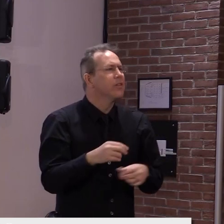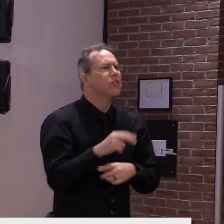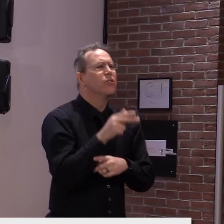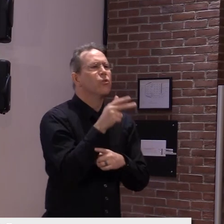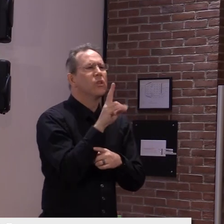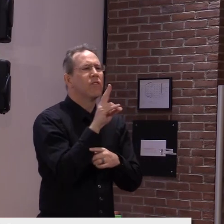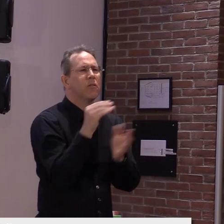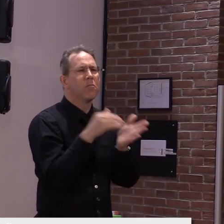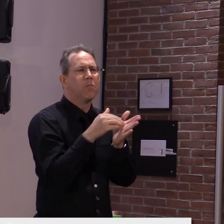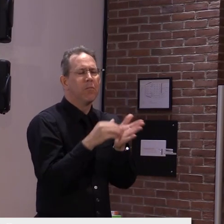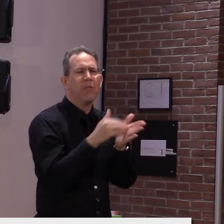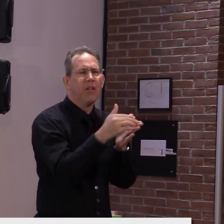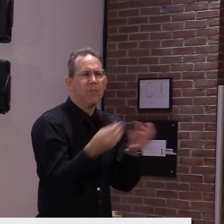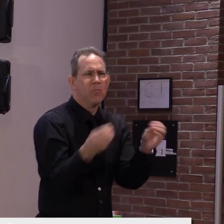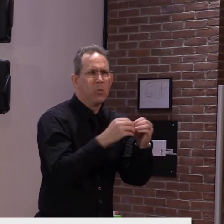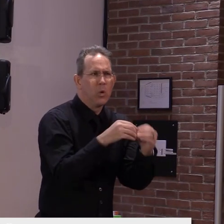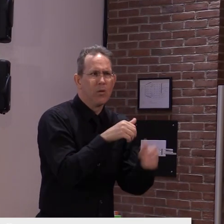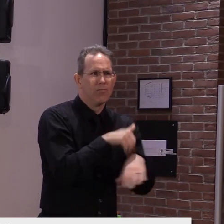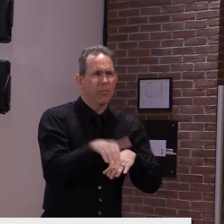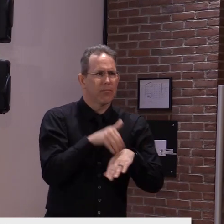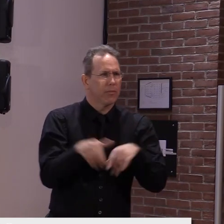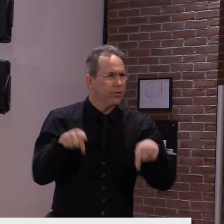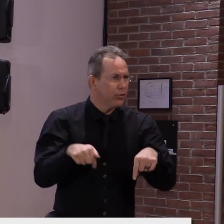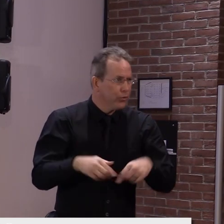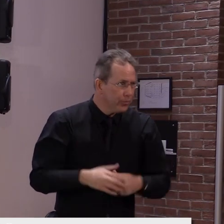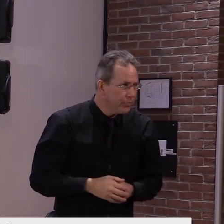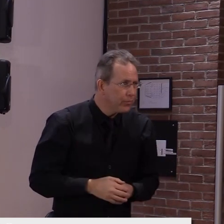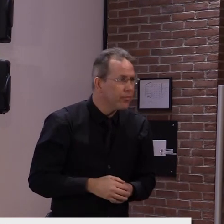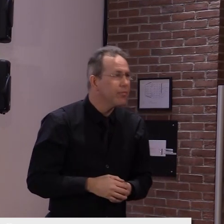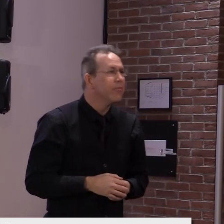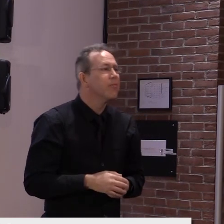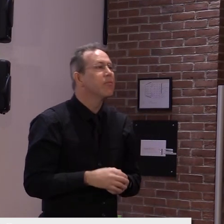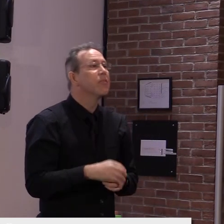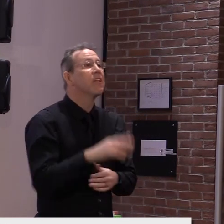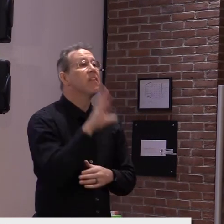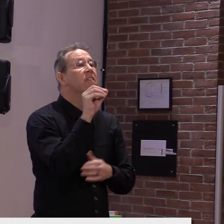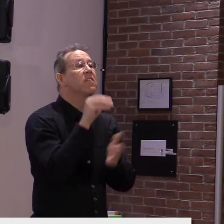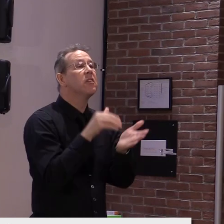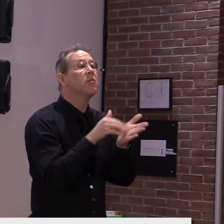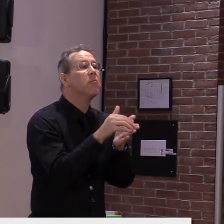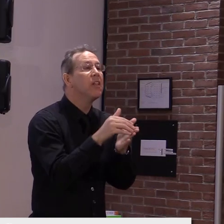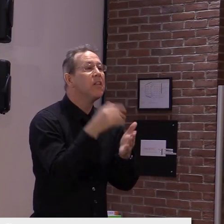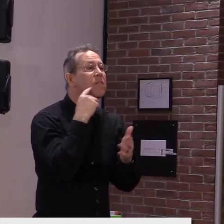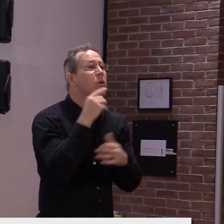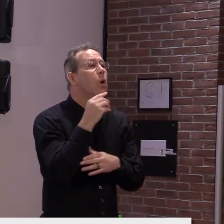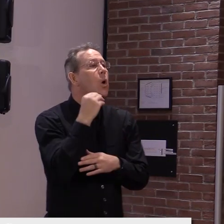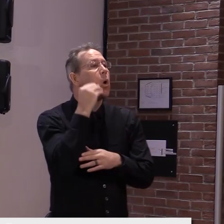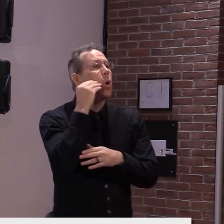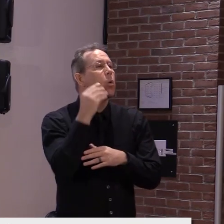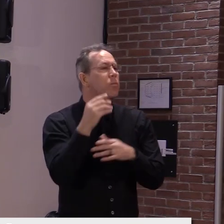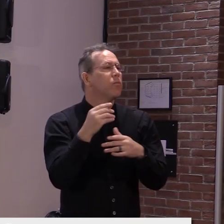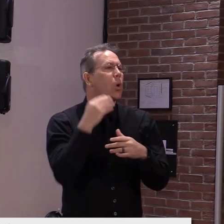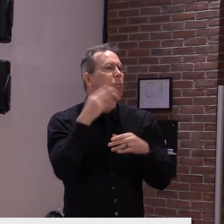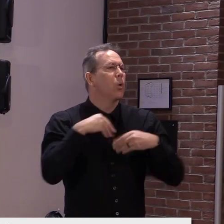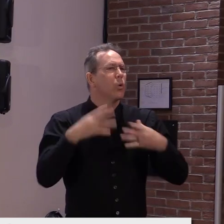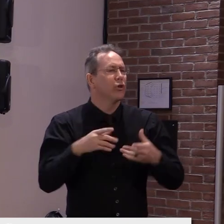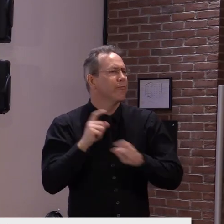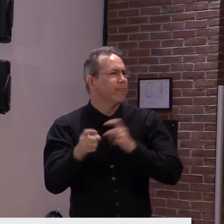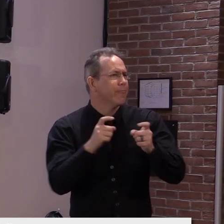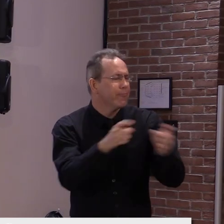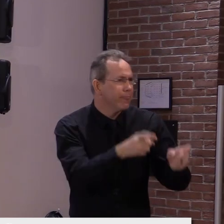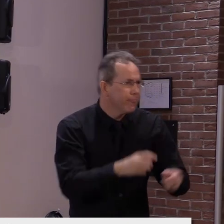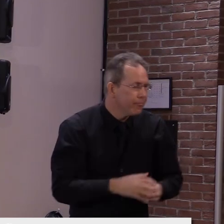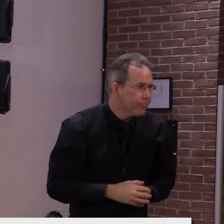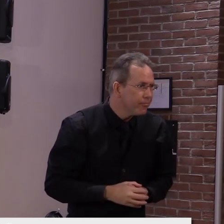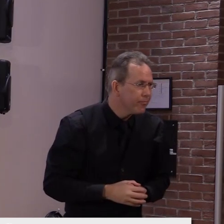$50 million for an all-state minimum for the homeowner assistance fund. But here's one thing that I really fought